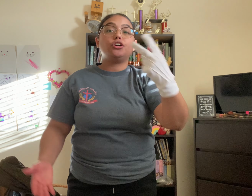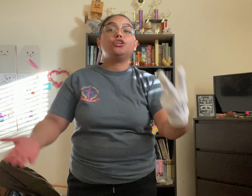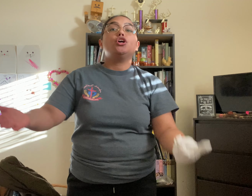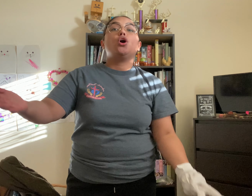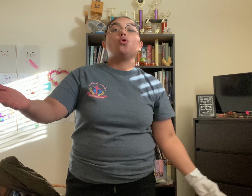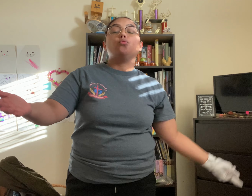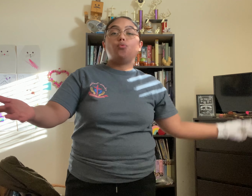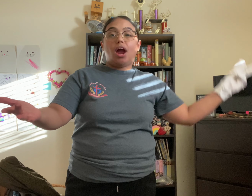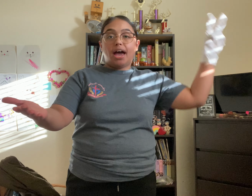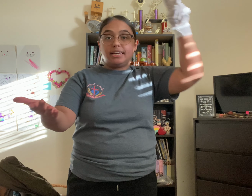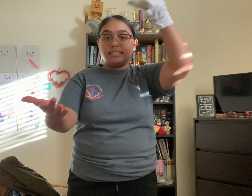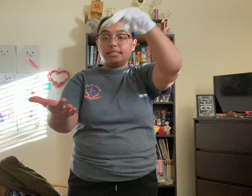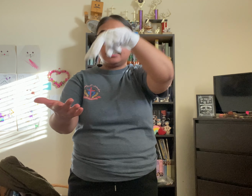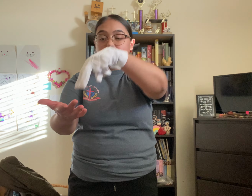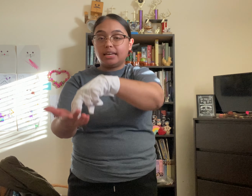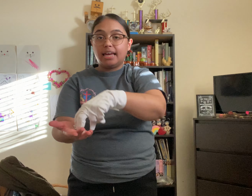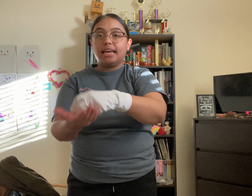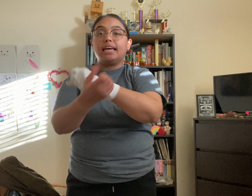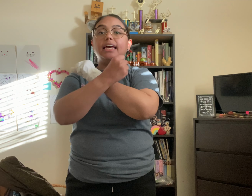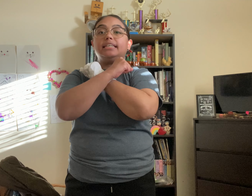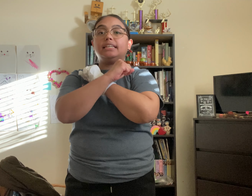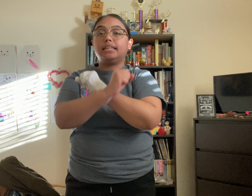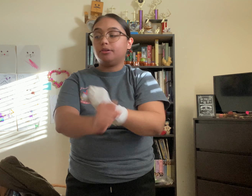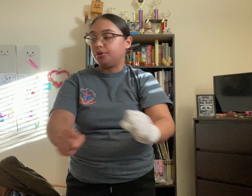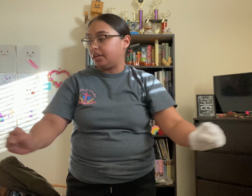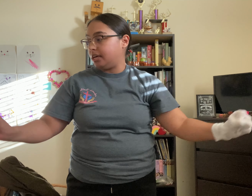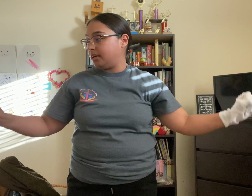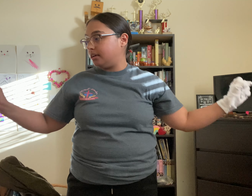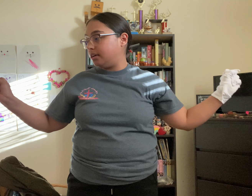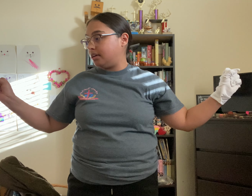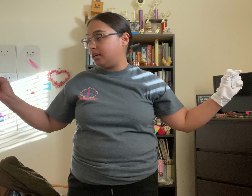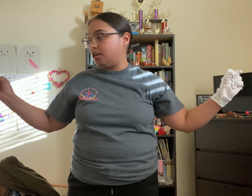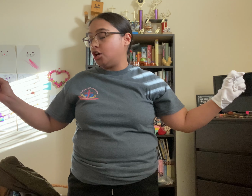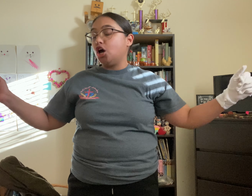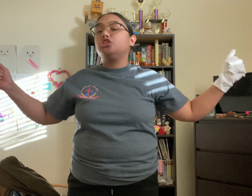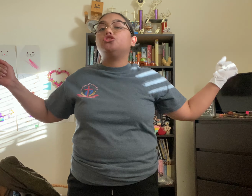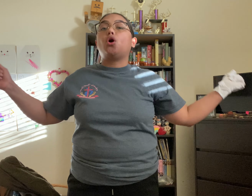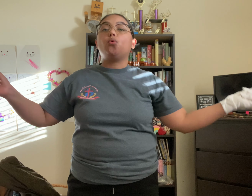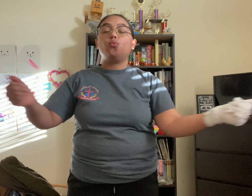could rise in liberty. So with